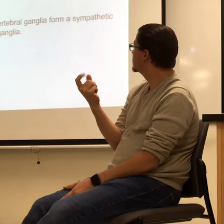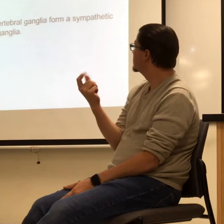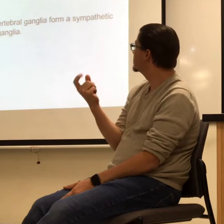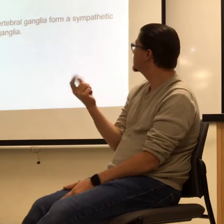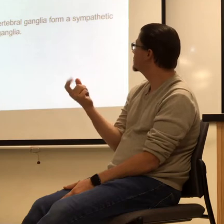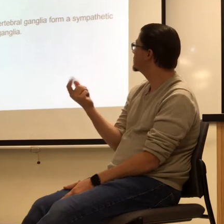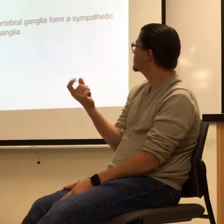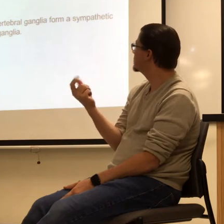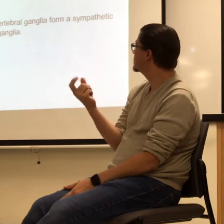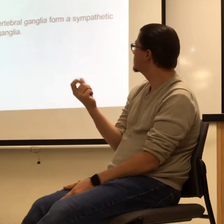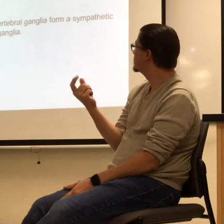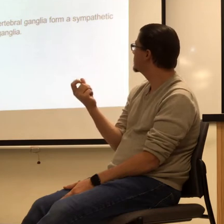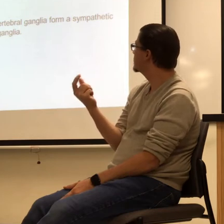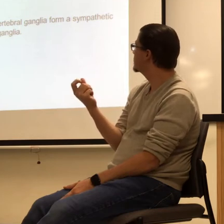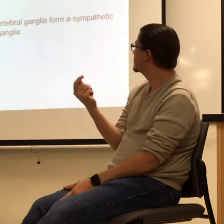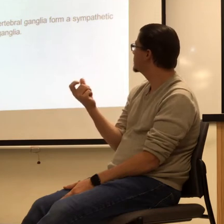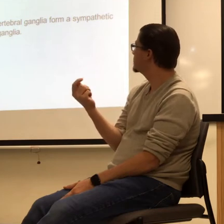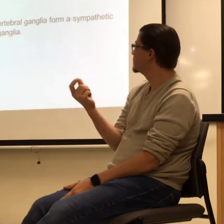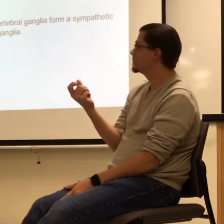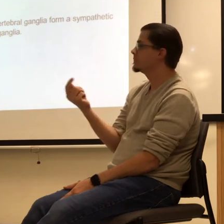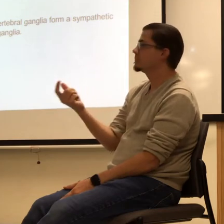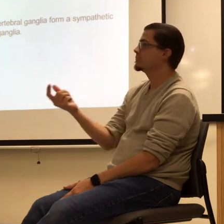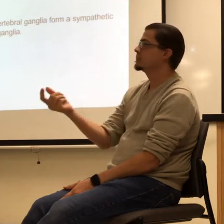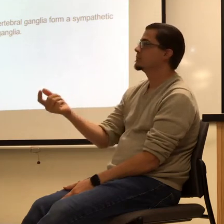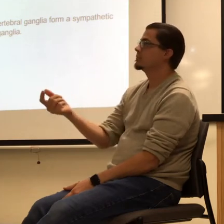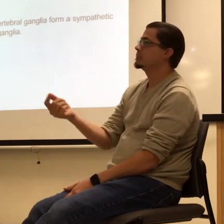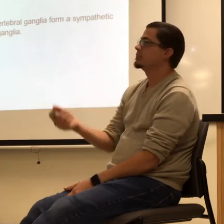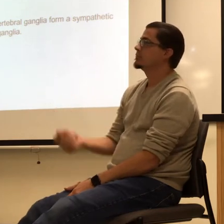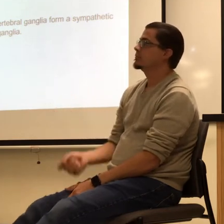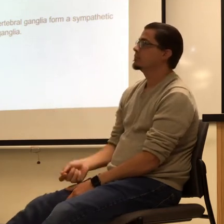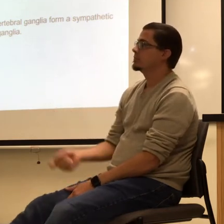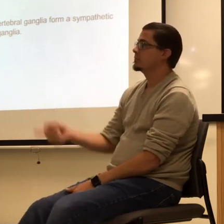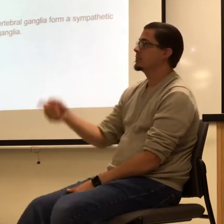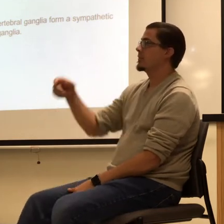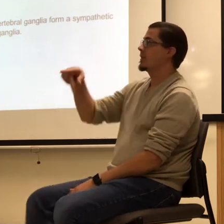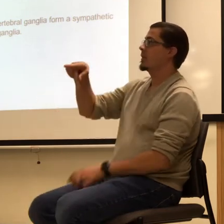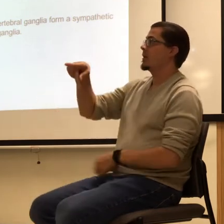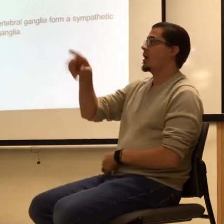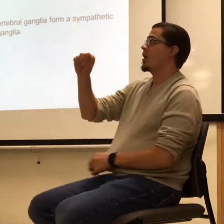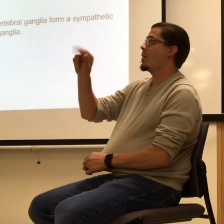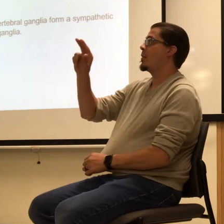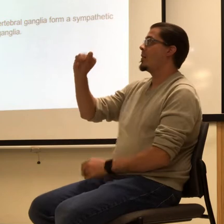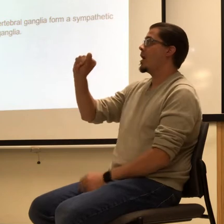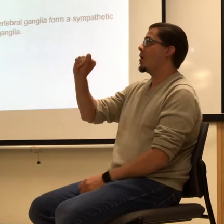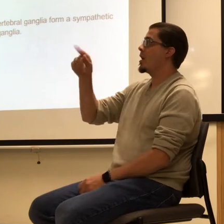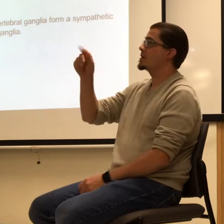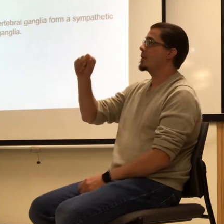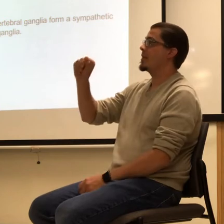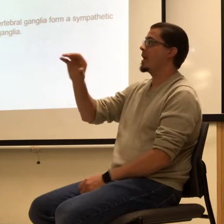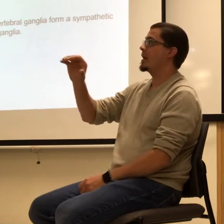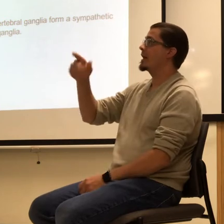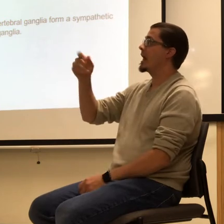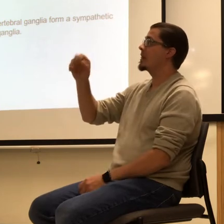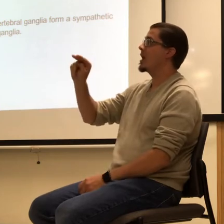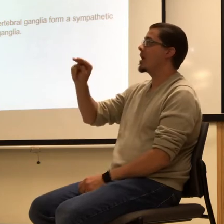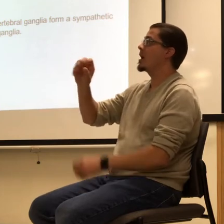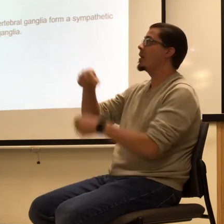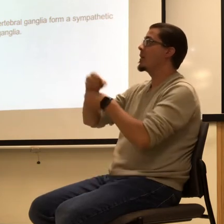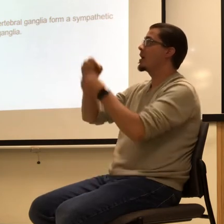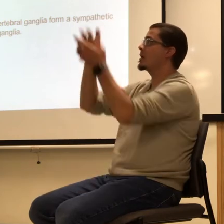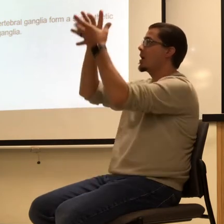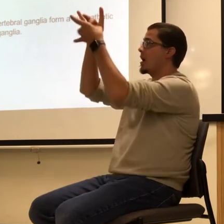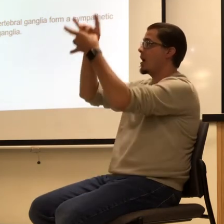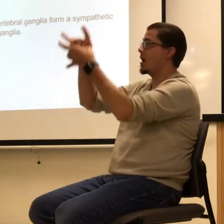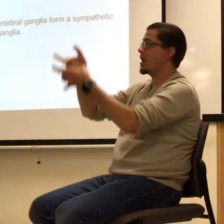The paravertebral ganglion form a sympathetic chain of ganglia. That's for number 11.